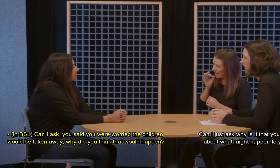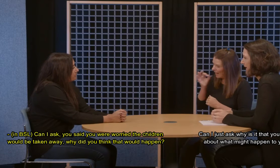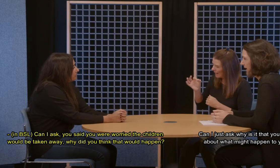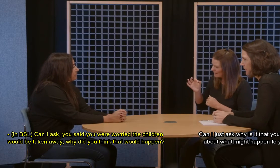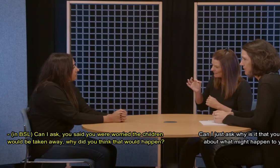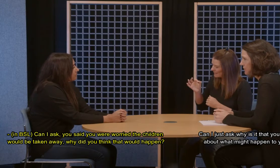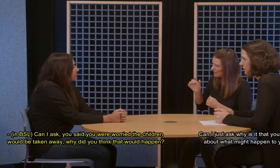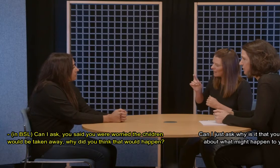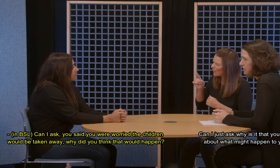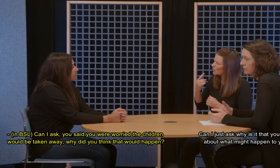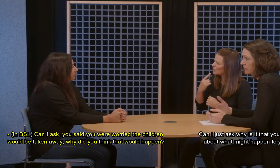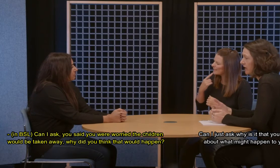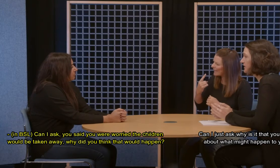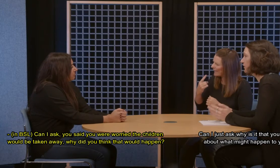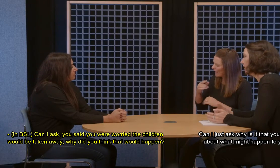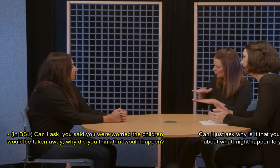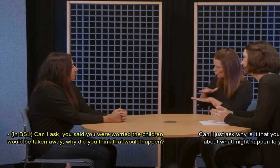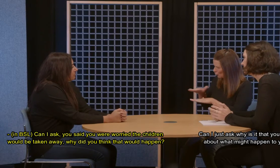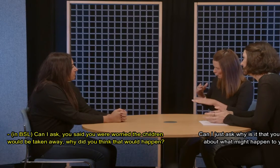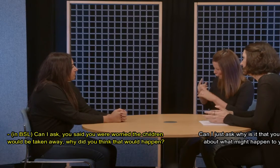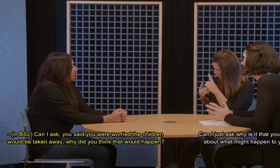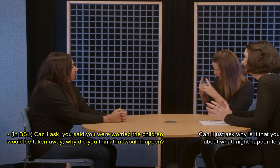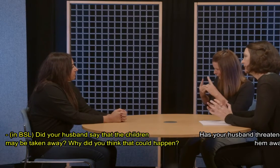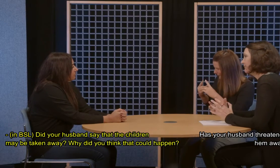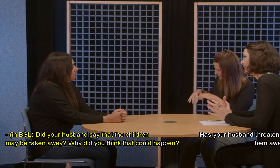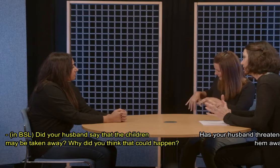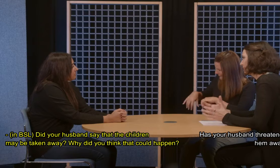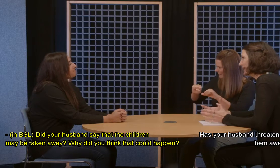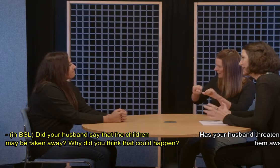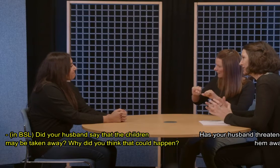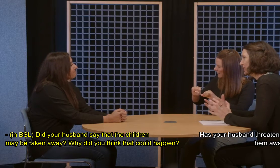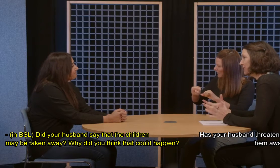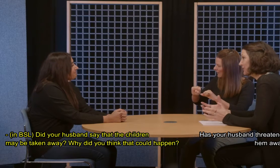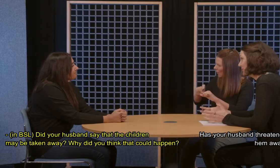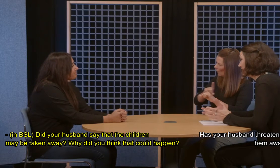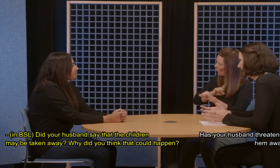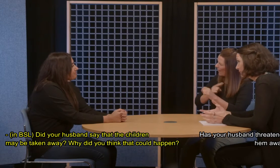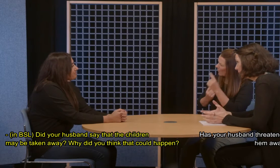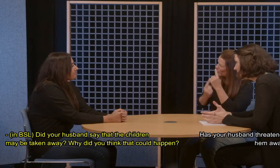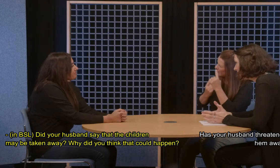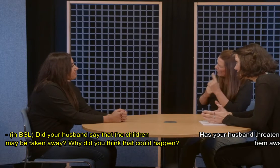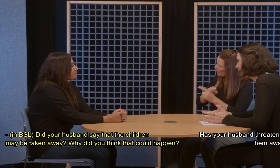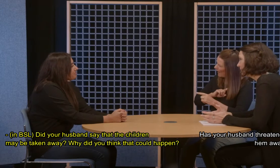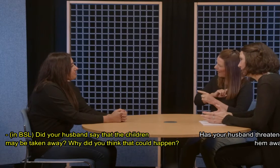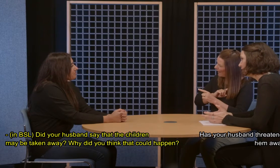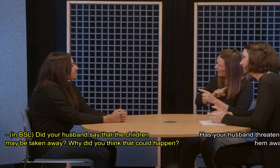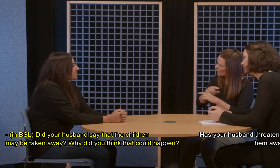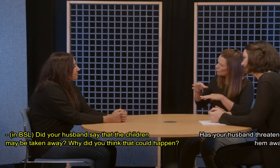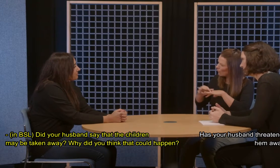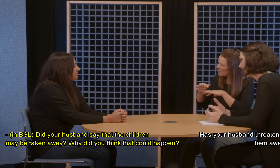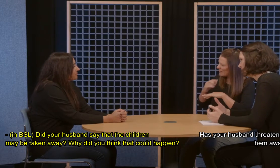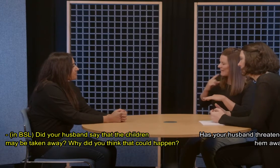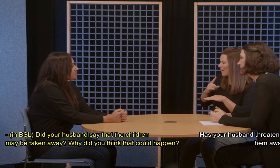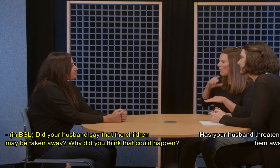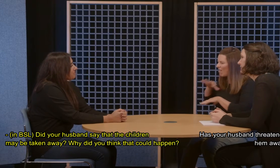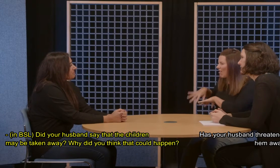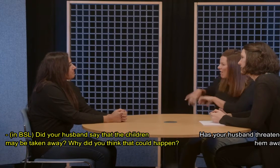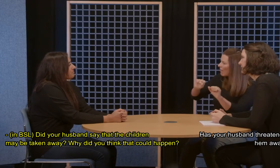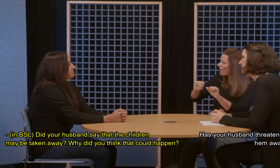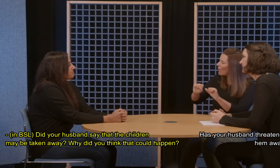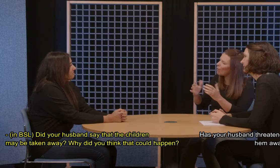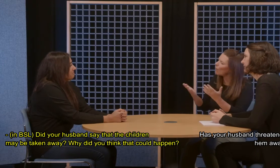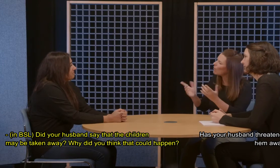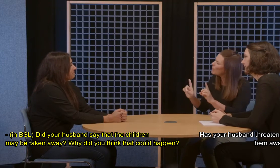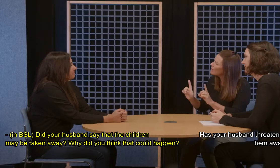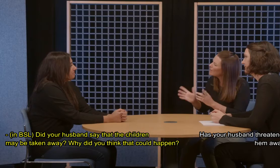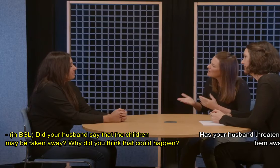worried what might happen to your children? Has your husband threatened to take them away from you?